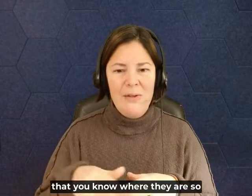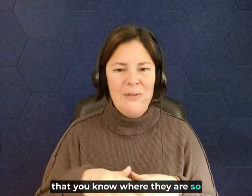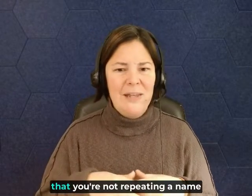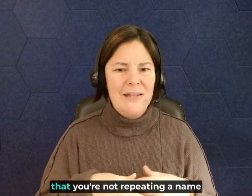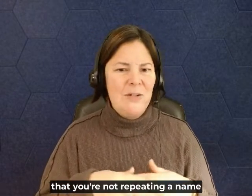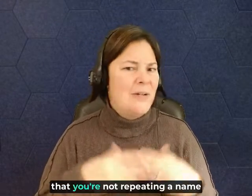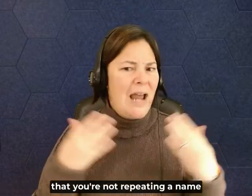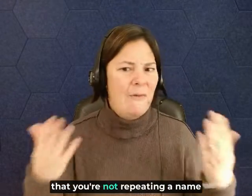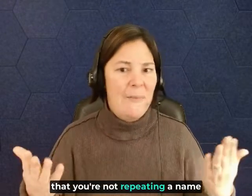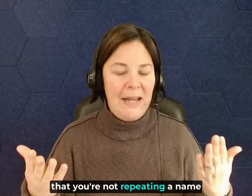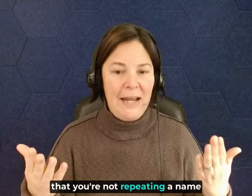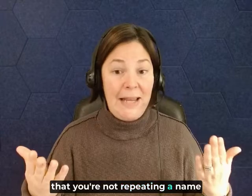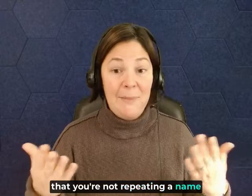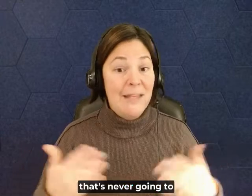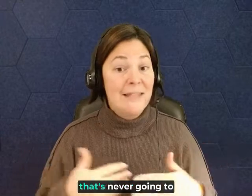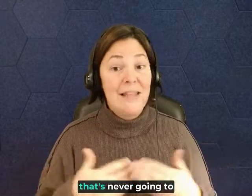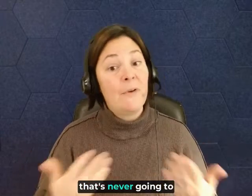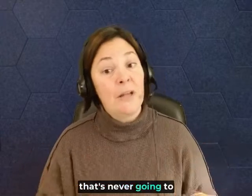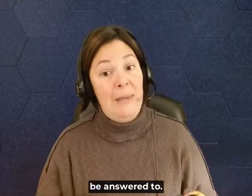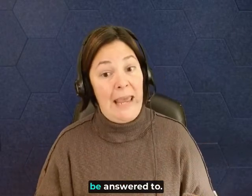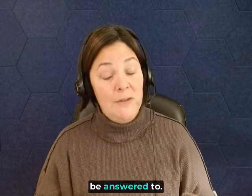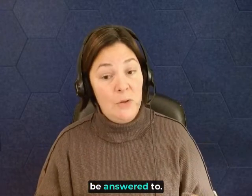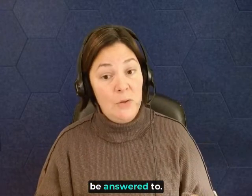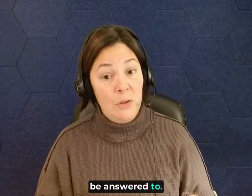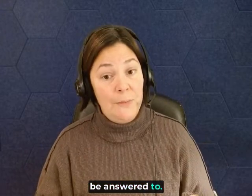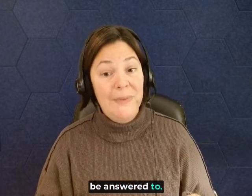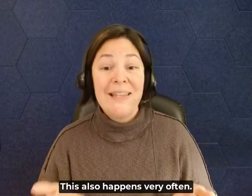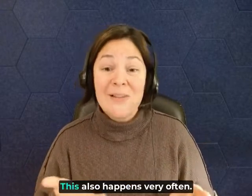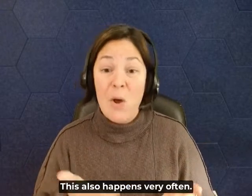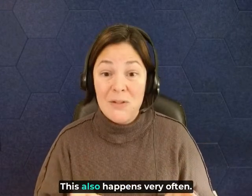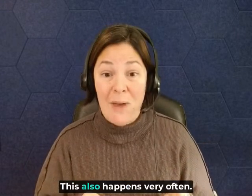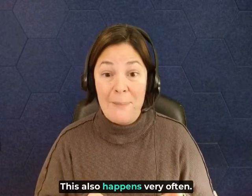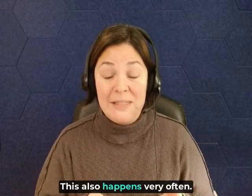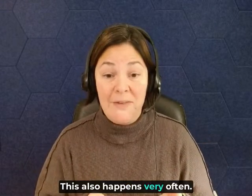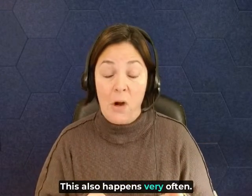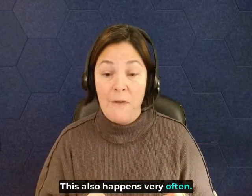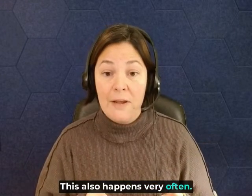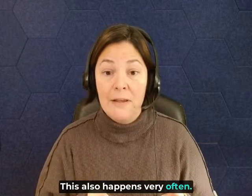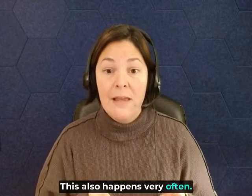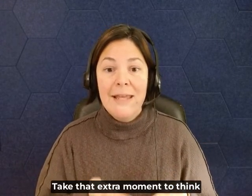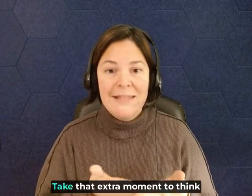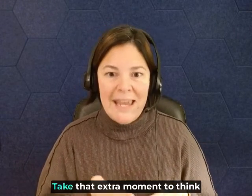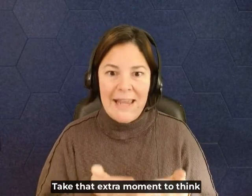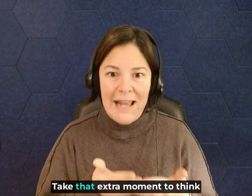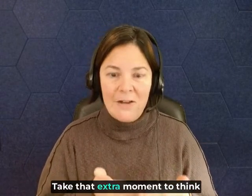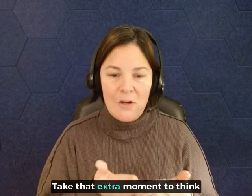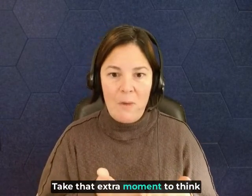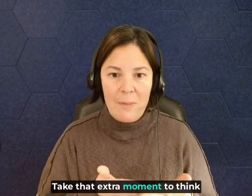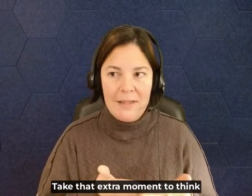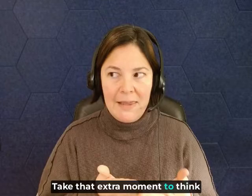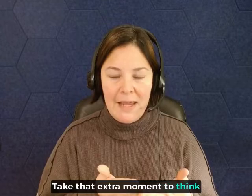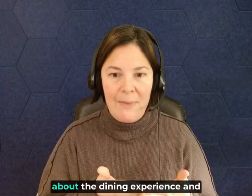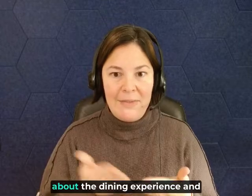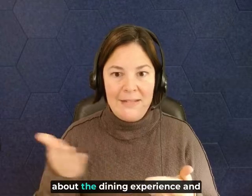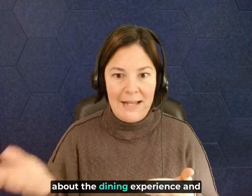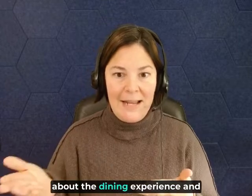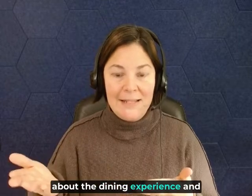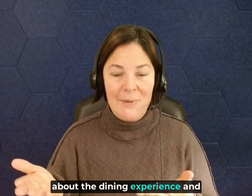that you're not repeating a name that's never going to be answered to. This also happens very often. Take that extra moment to think about the dining experience